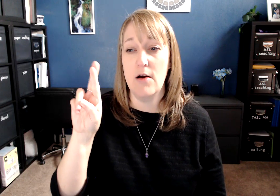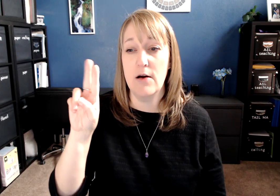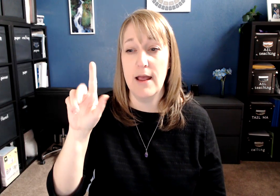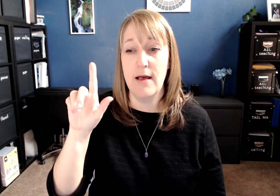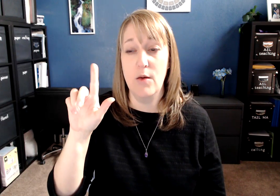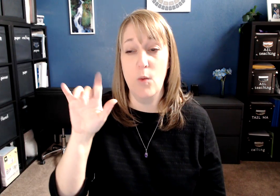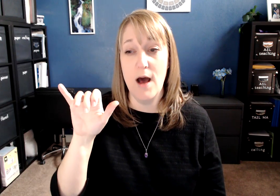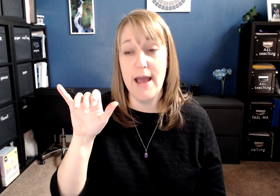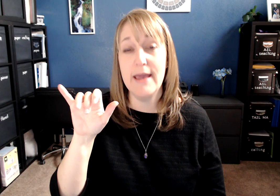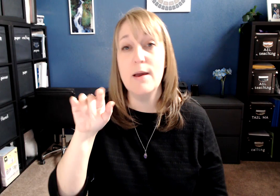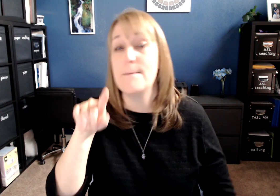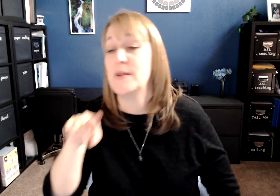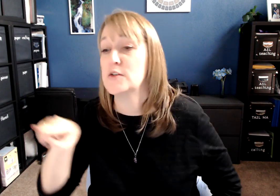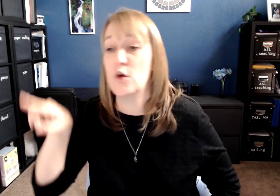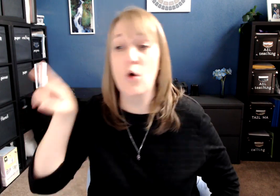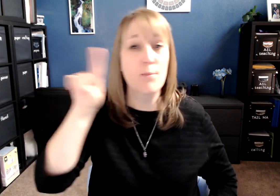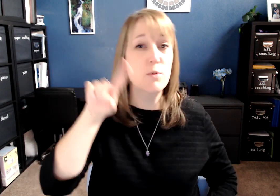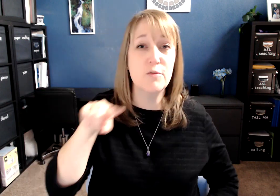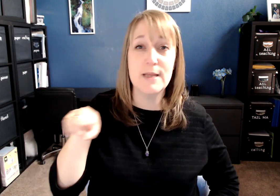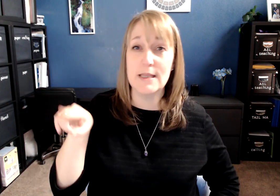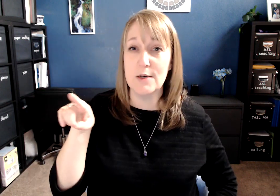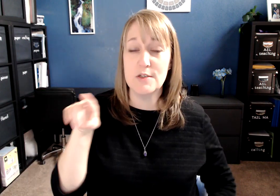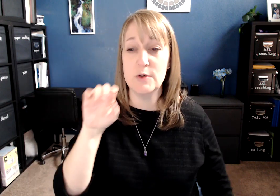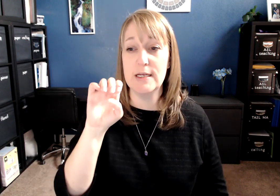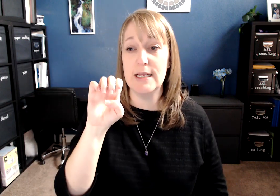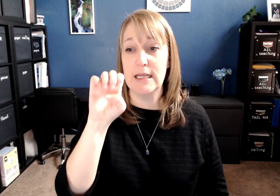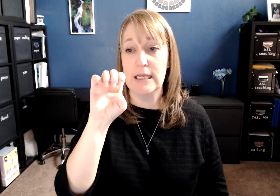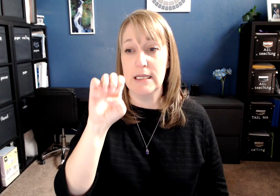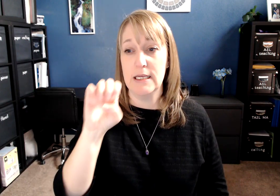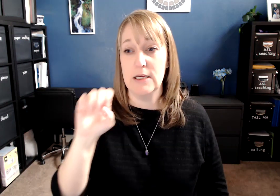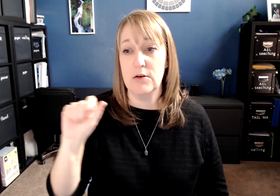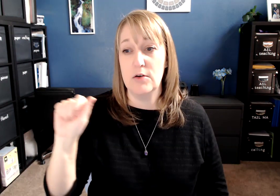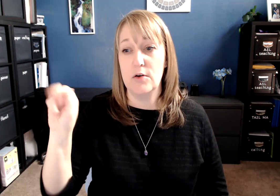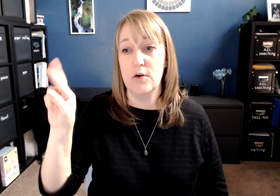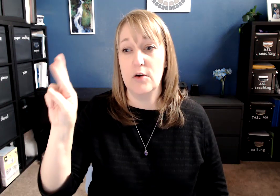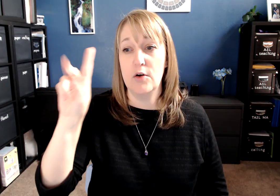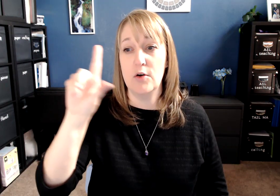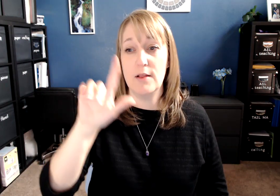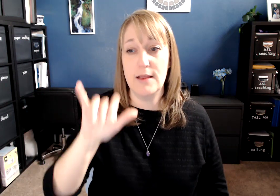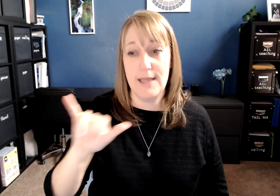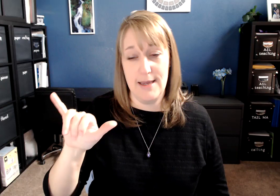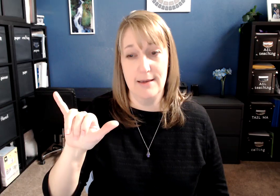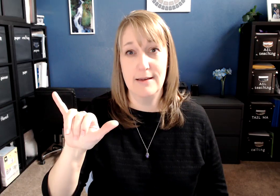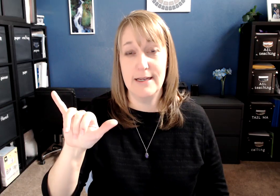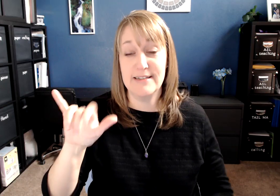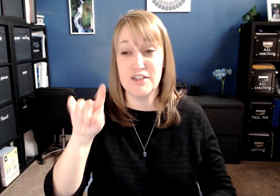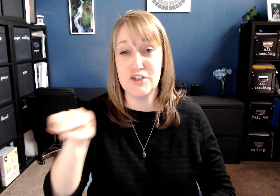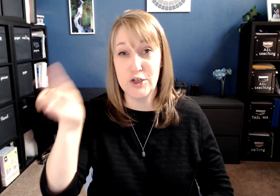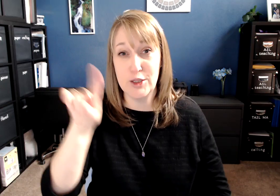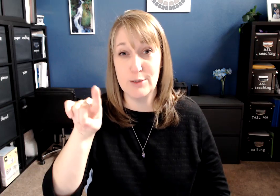E-A-R-L-Y, but there's a whole movement that goes to it. Early. It's a circular